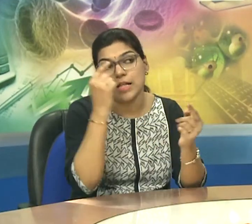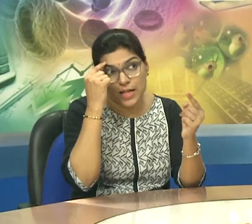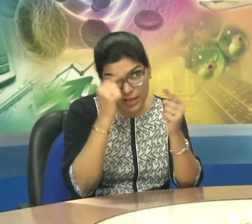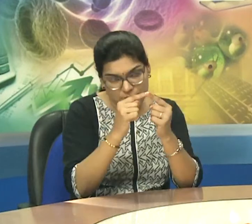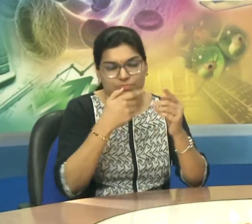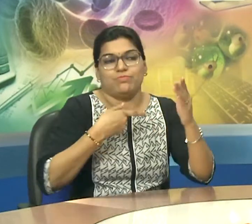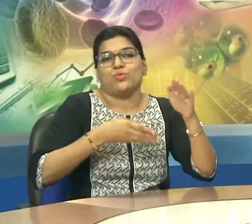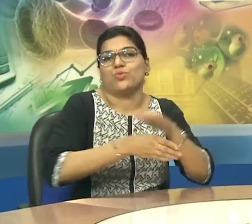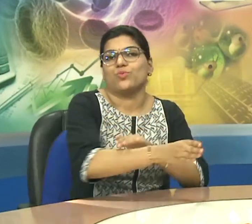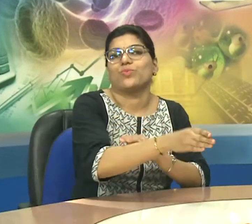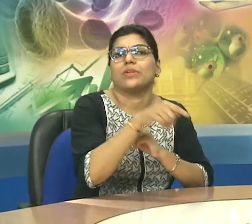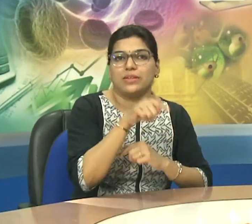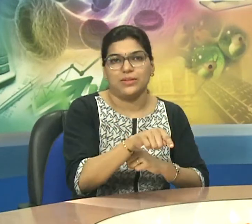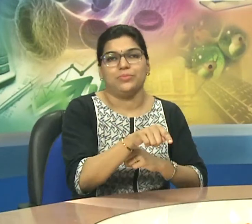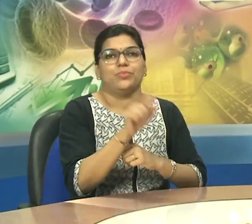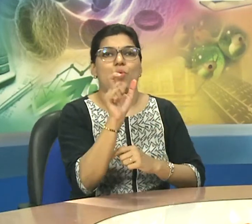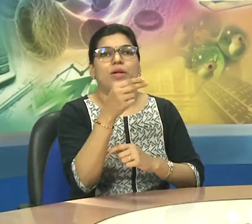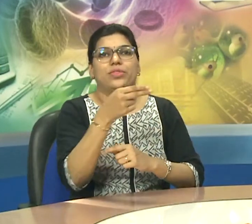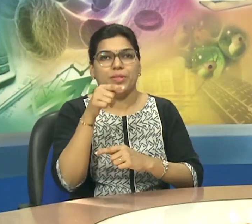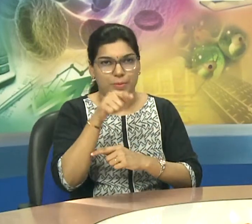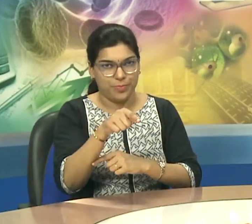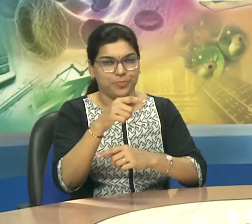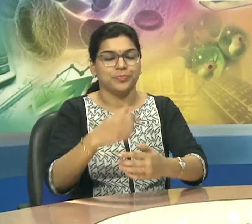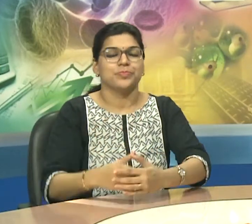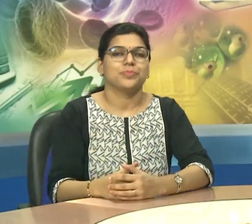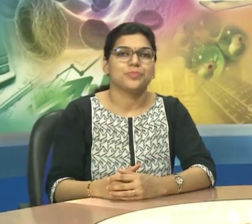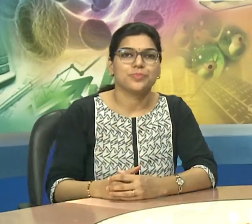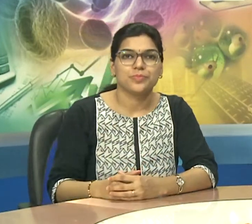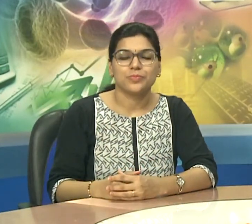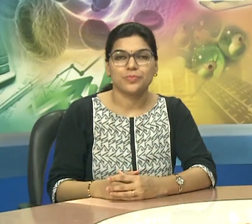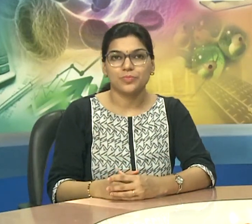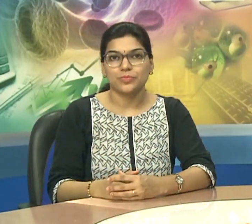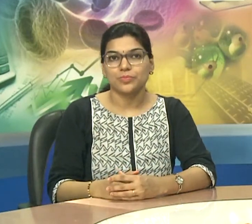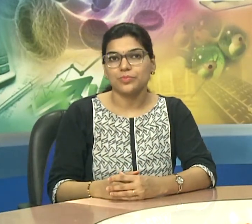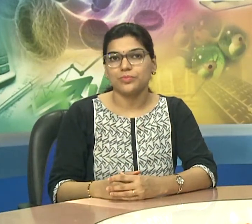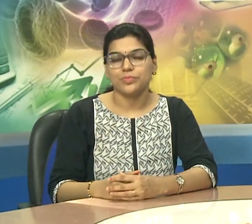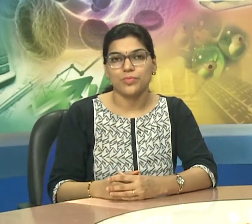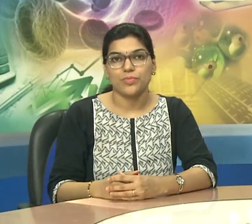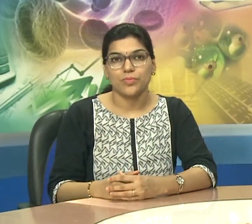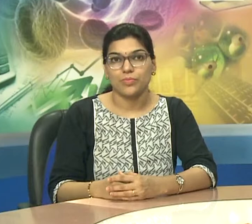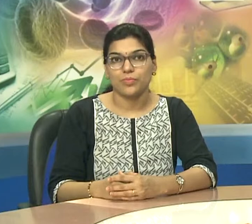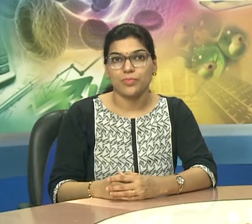So, this word is used for showing good behavior.